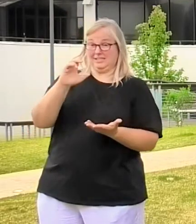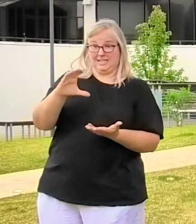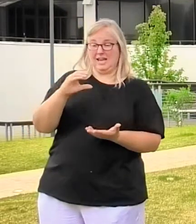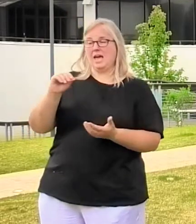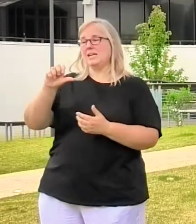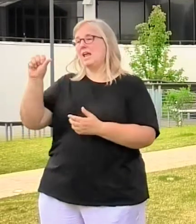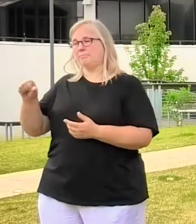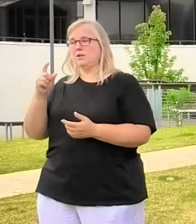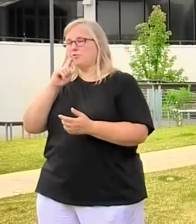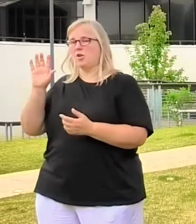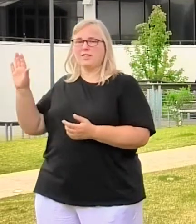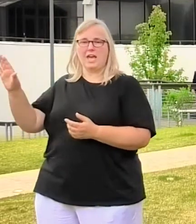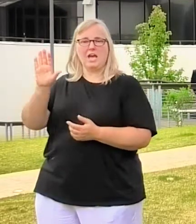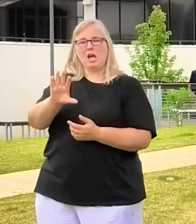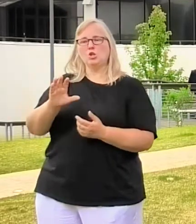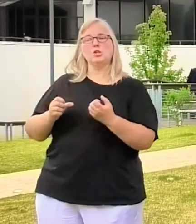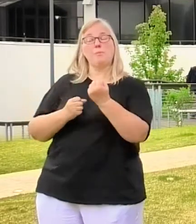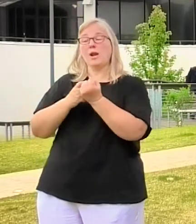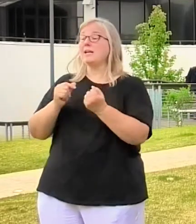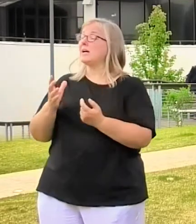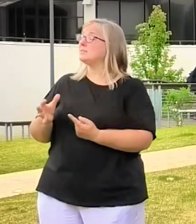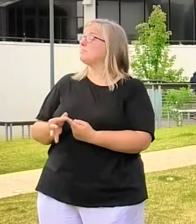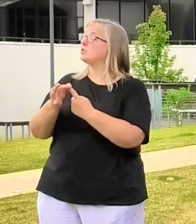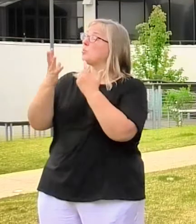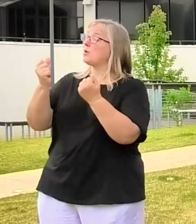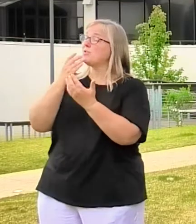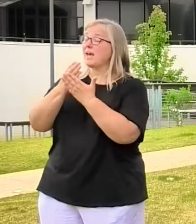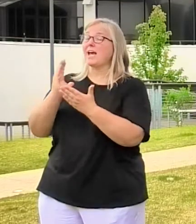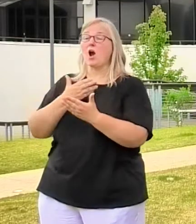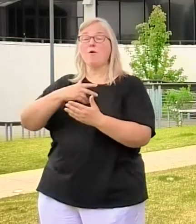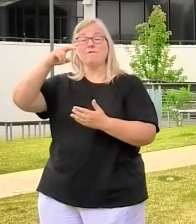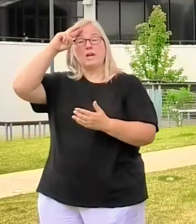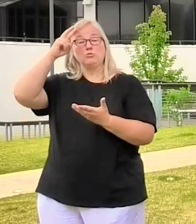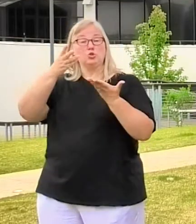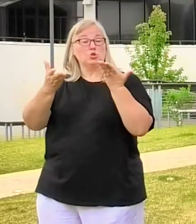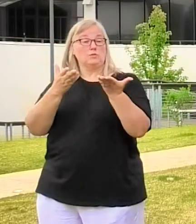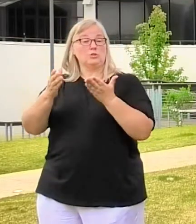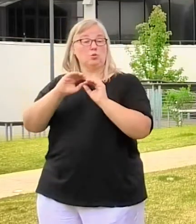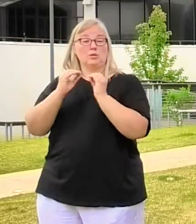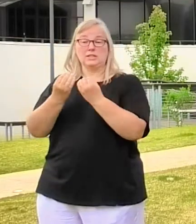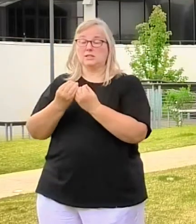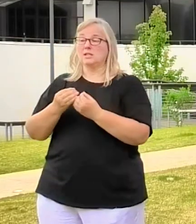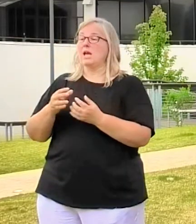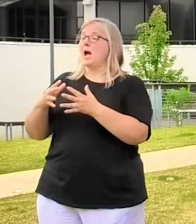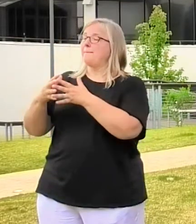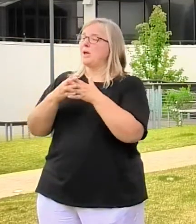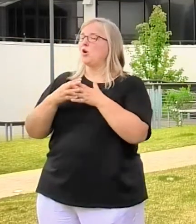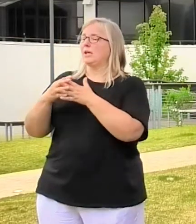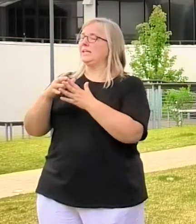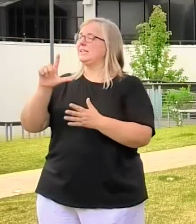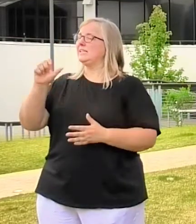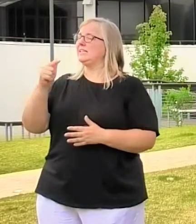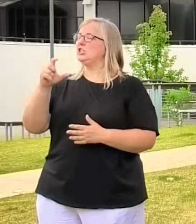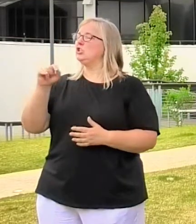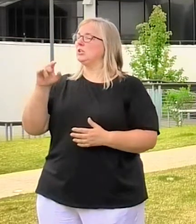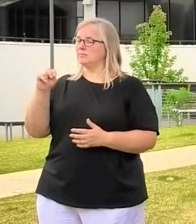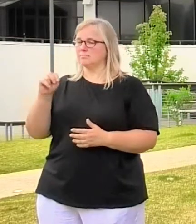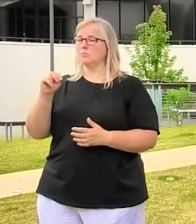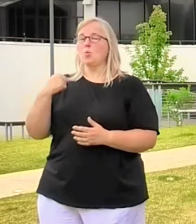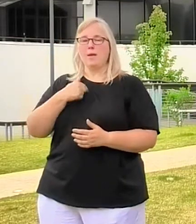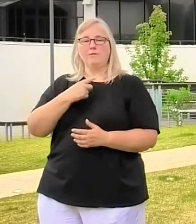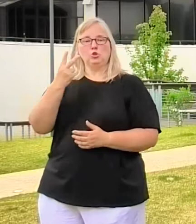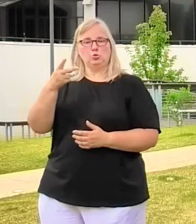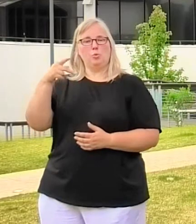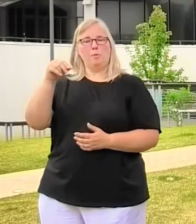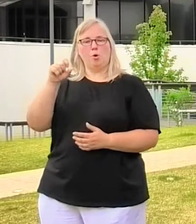their support. And I want to especially thank our veteran service organizations, the American Legion, where we have 2 posts